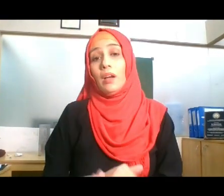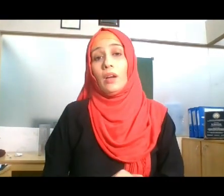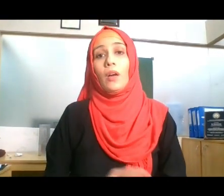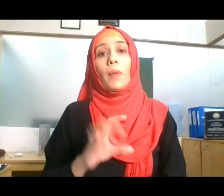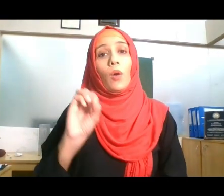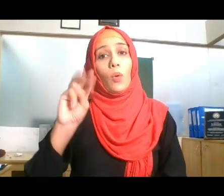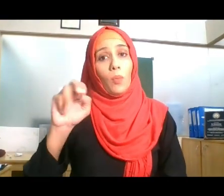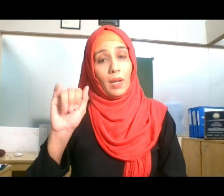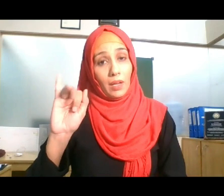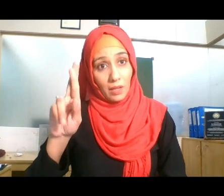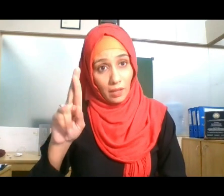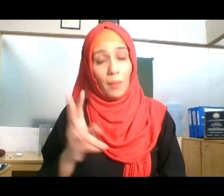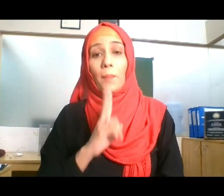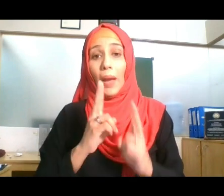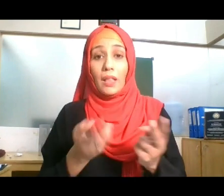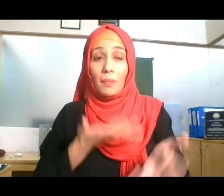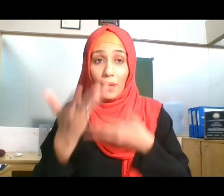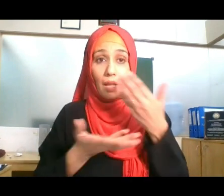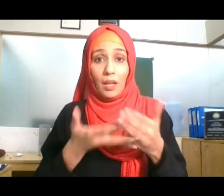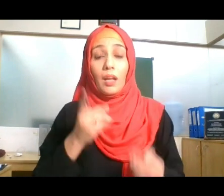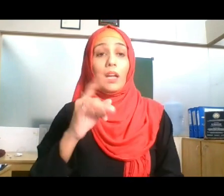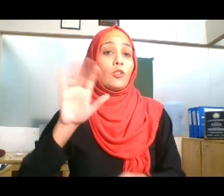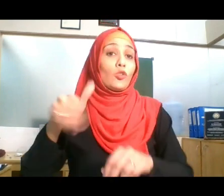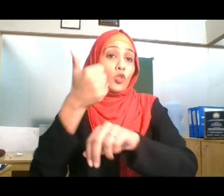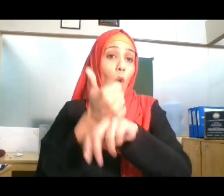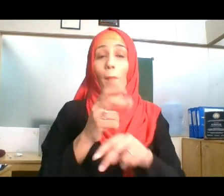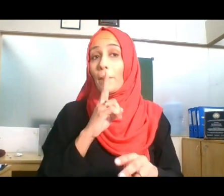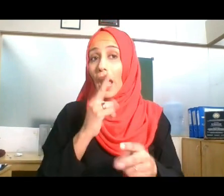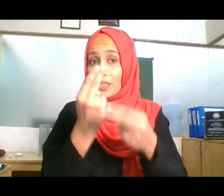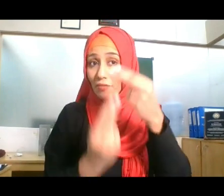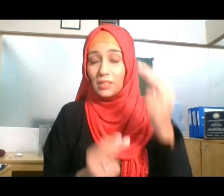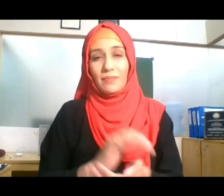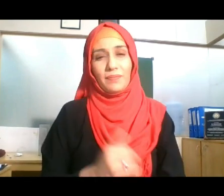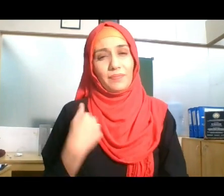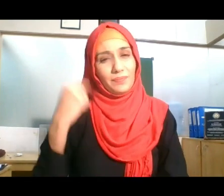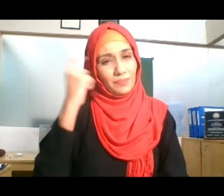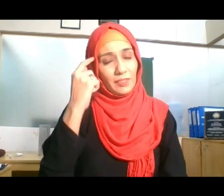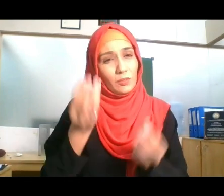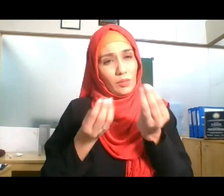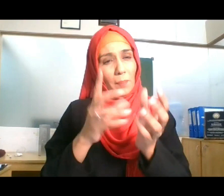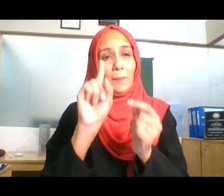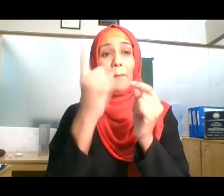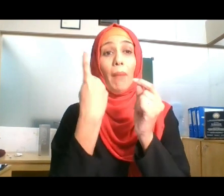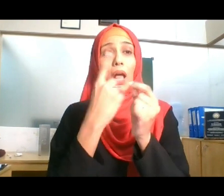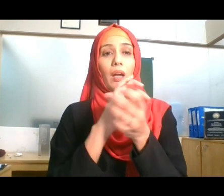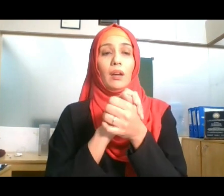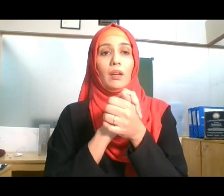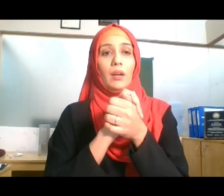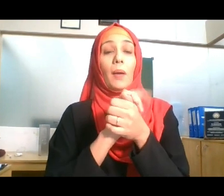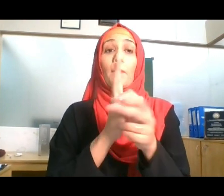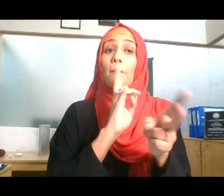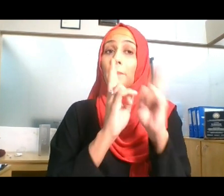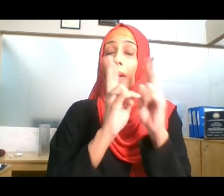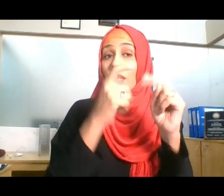always very inspiring on what can be done on employability. But I think I'd like to start, first of all, with the issue